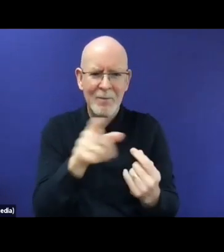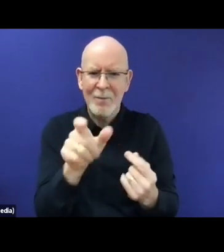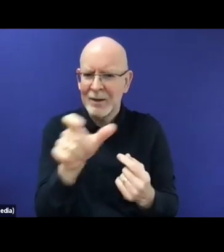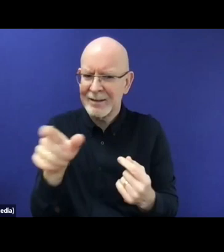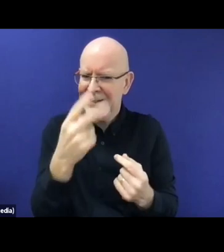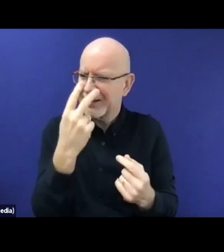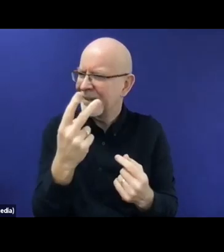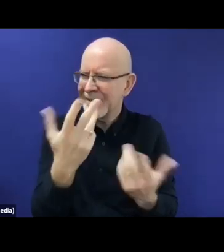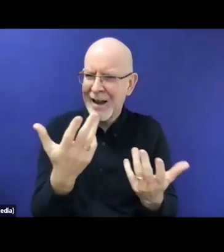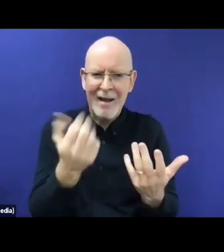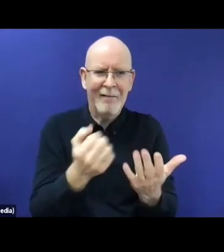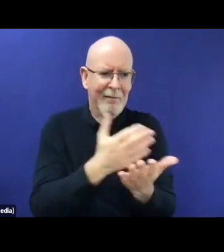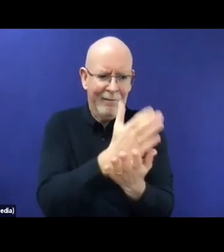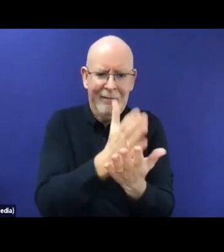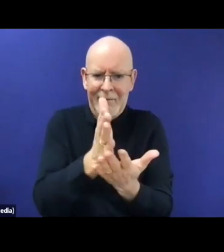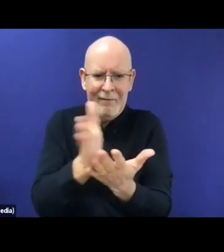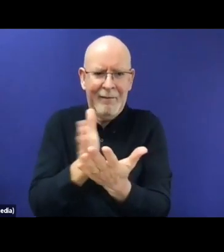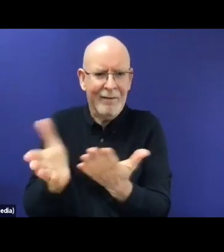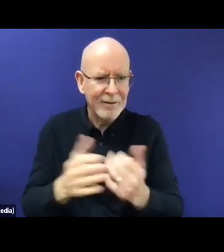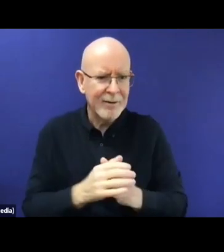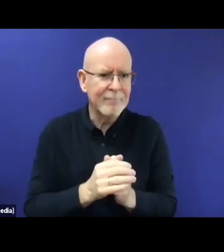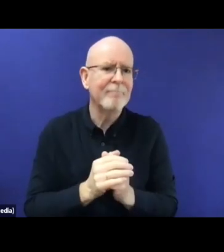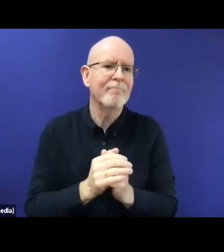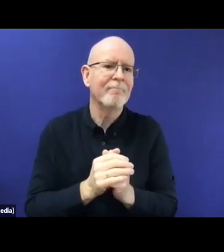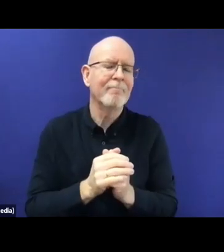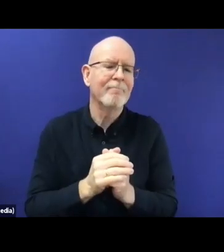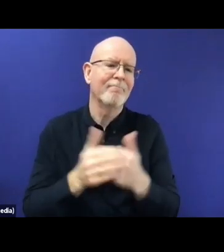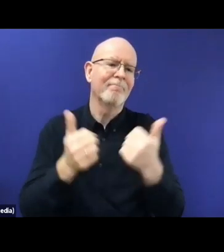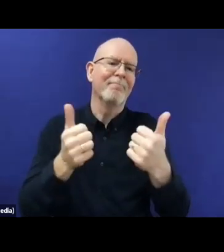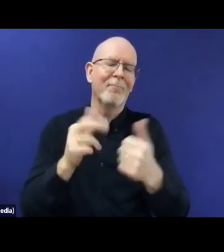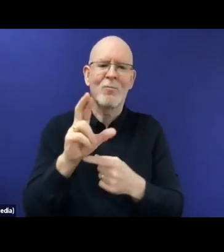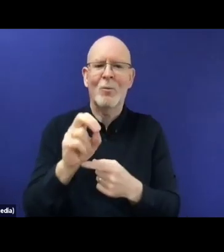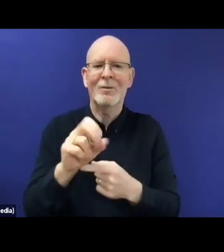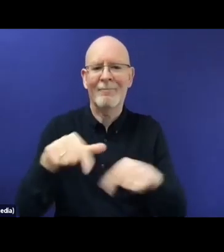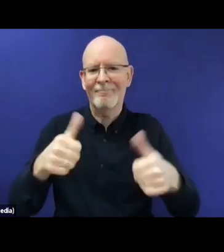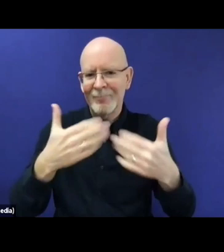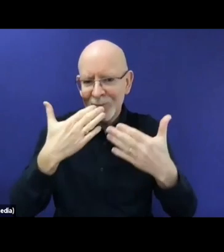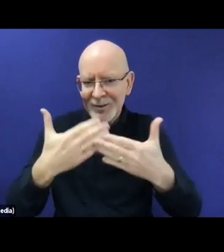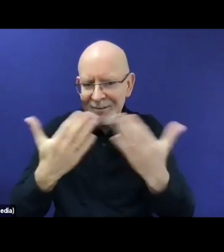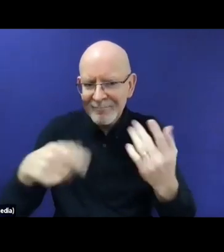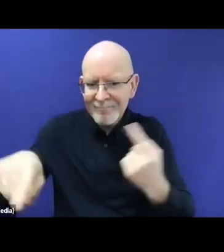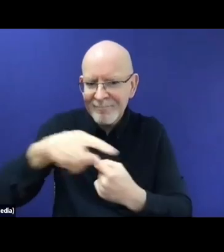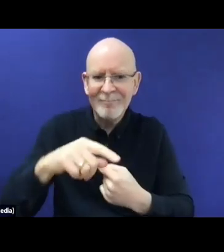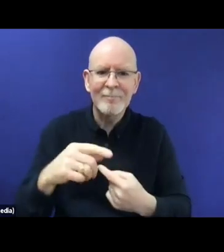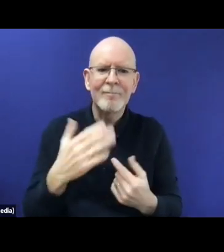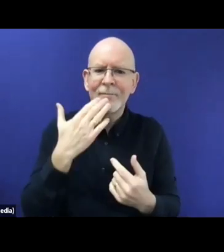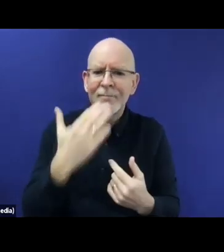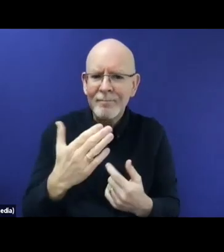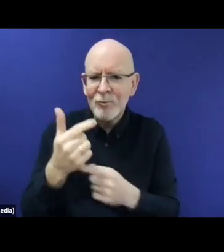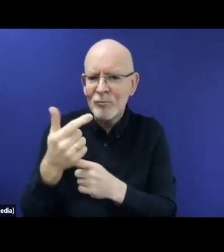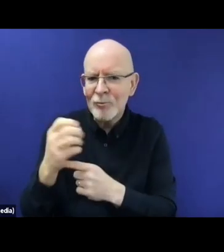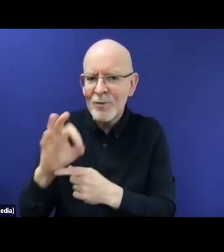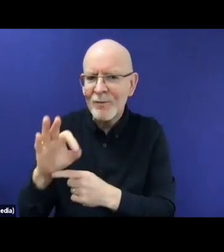of refugees. Now, the statute was drafted alongside the Refugee Convention with the notion that the two would work as an